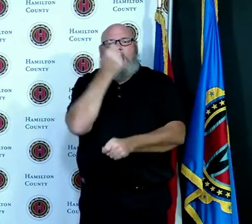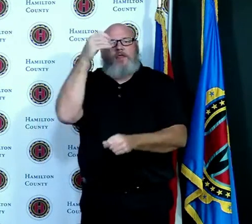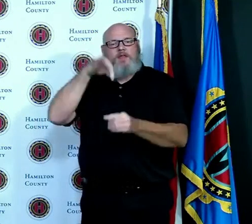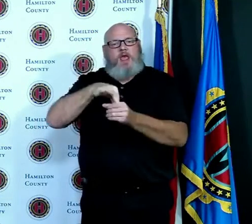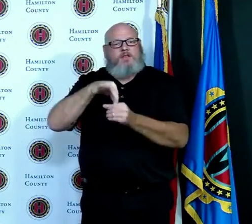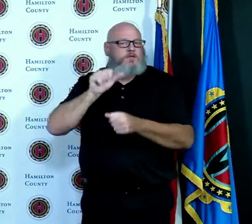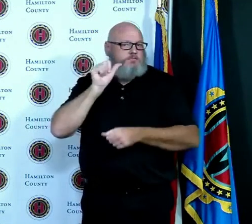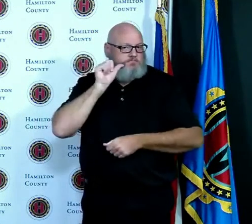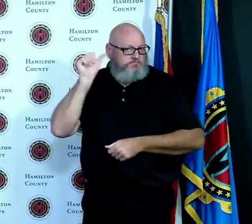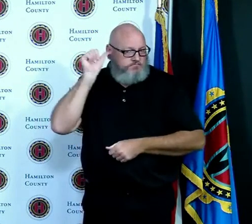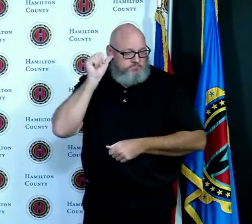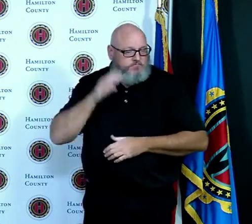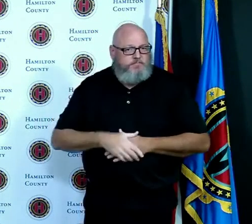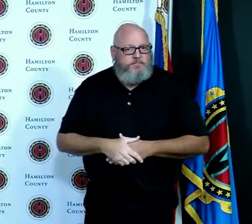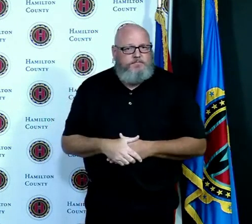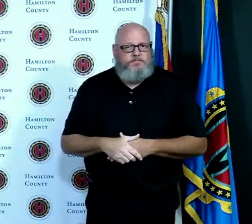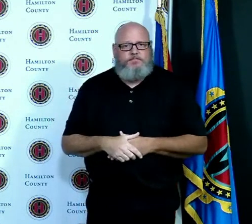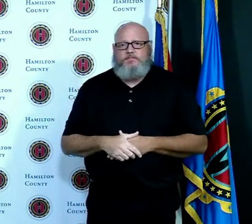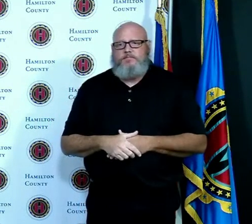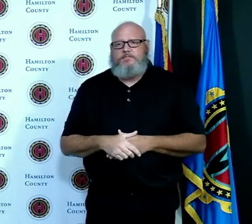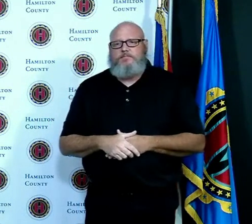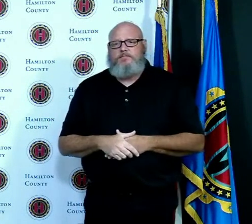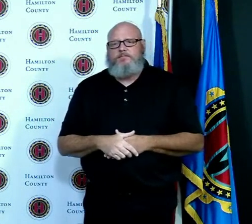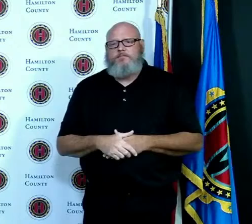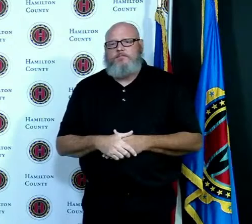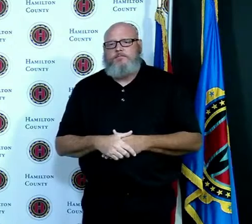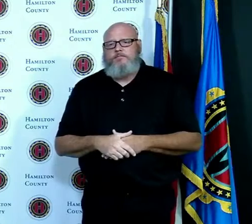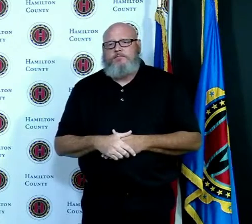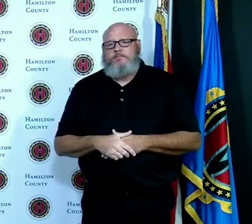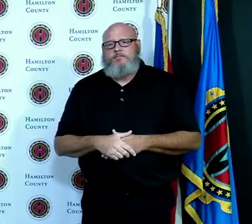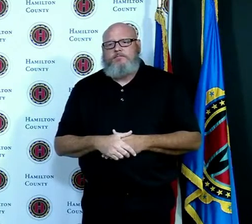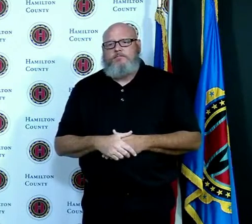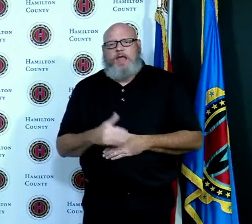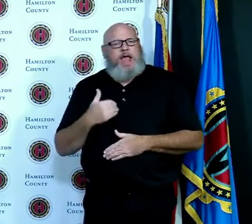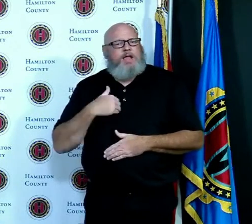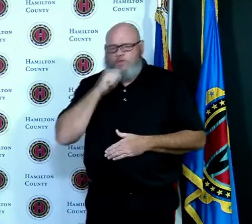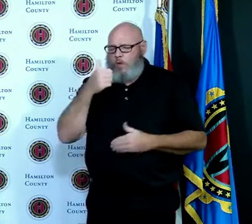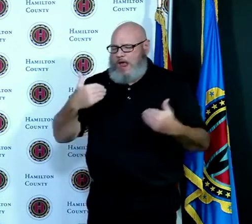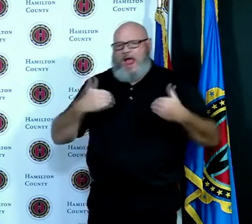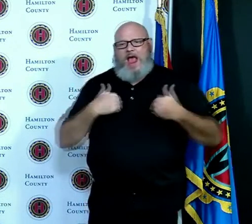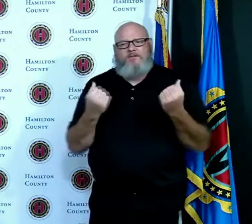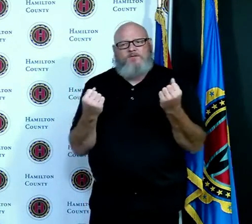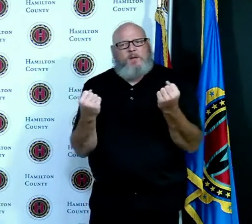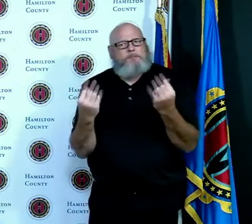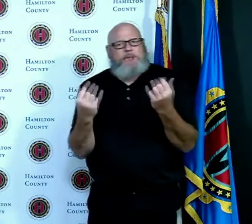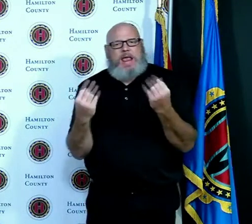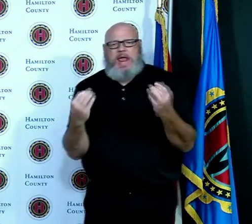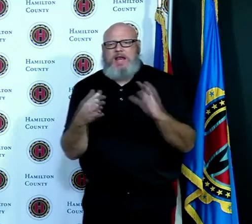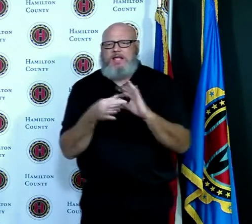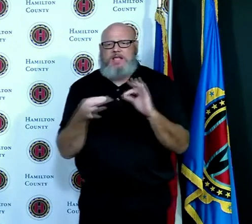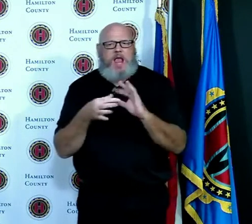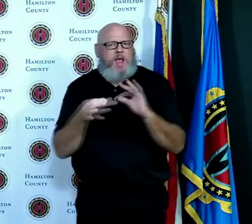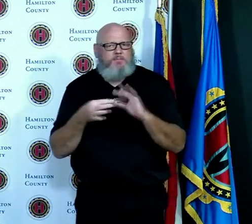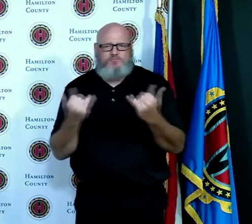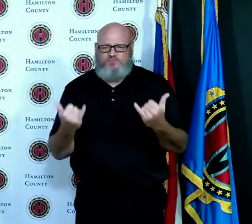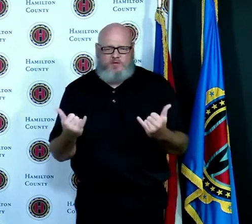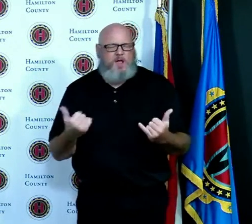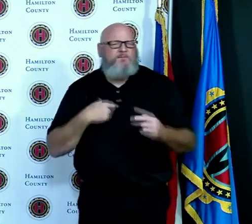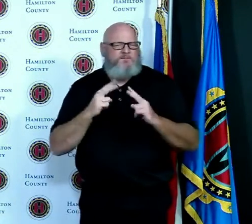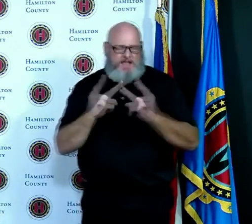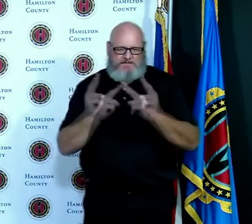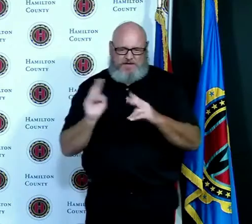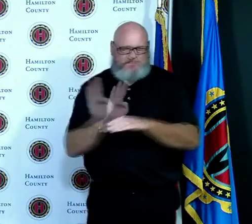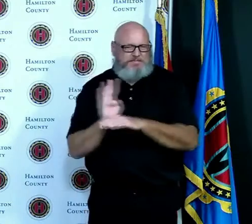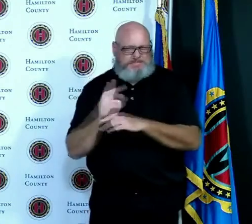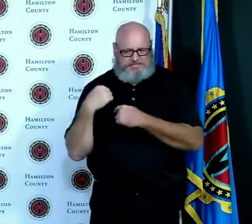I knew I would be tired. And so I'm going to turn it over to Greg Kesterman, and he's going to run us through the numbers and the trends.